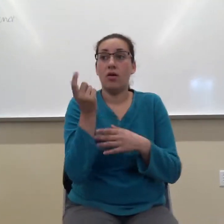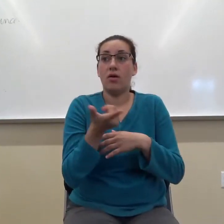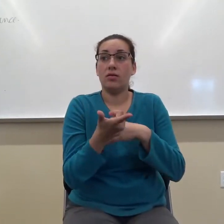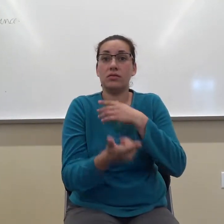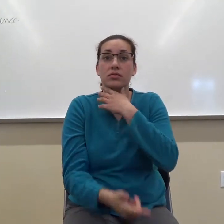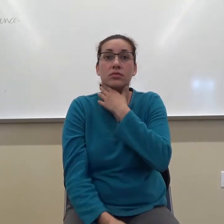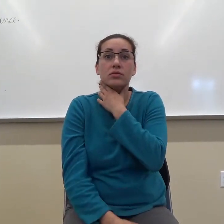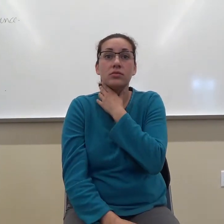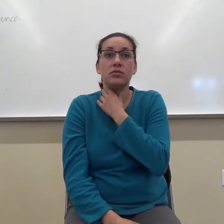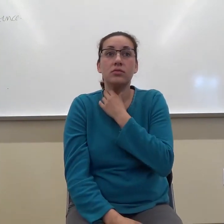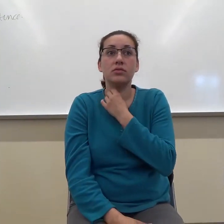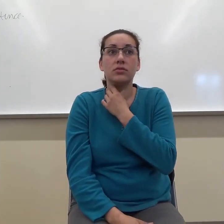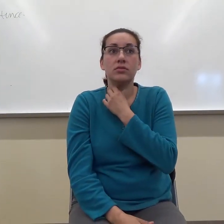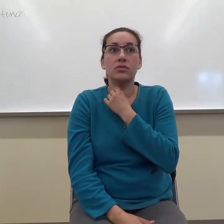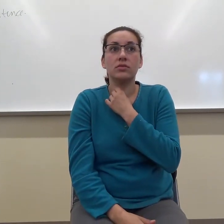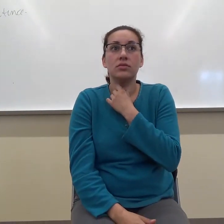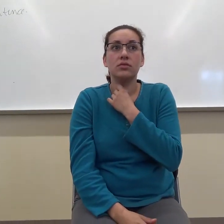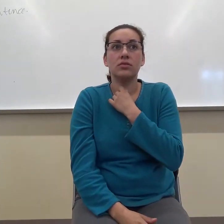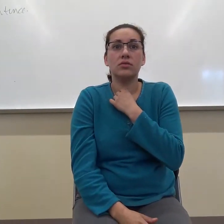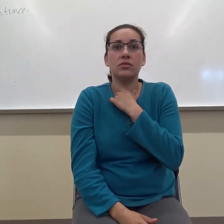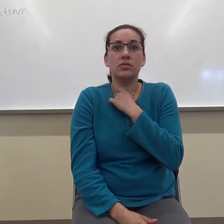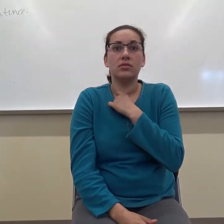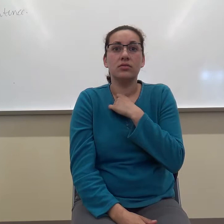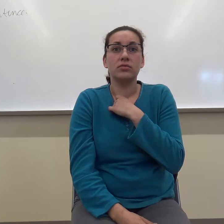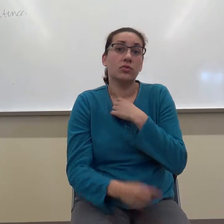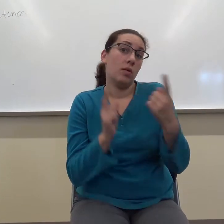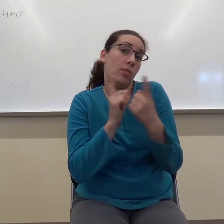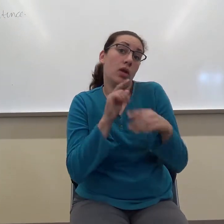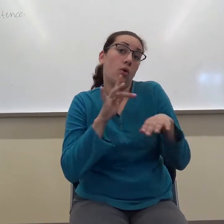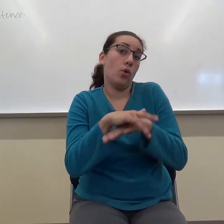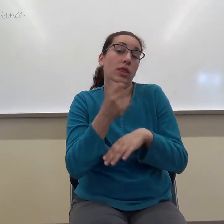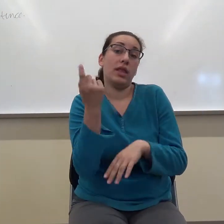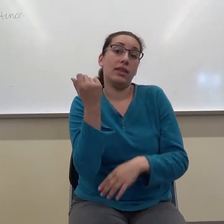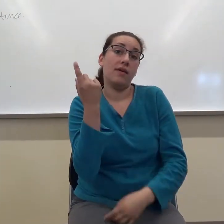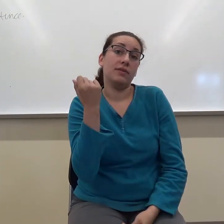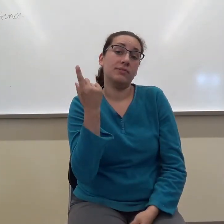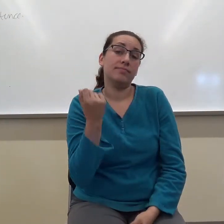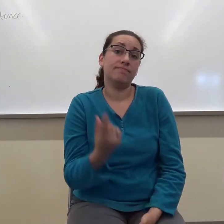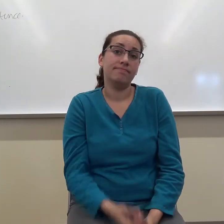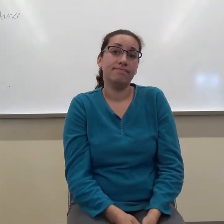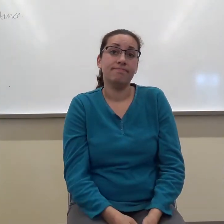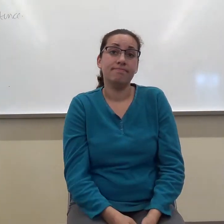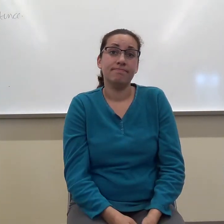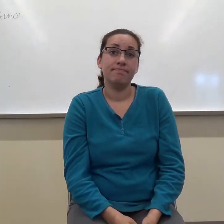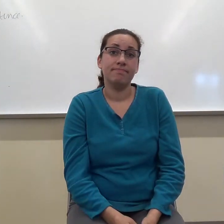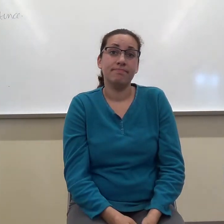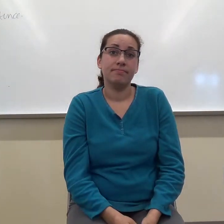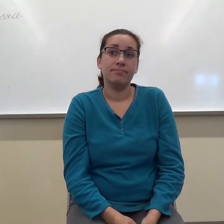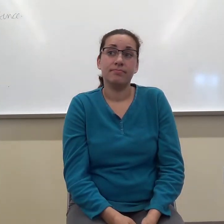thing that's referred to or repeated most often. Yes, you guys are good on this?